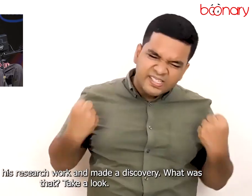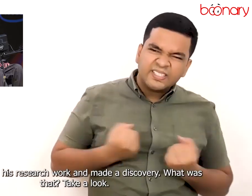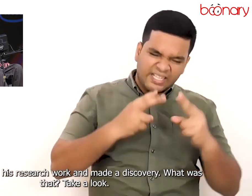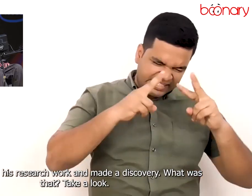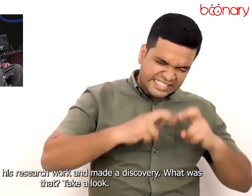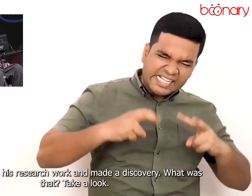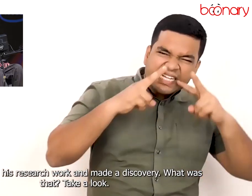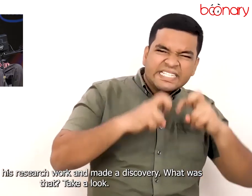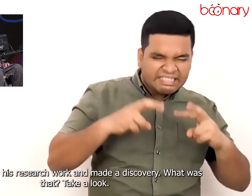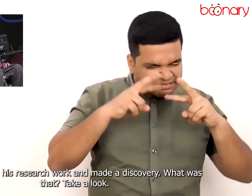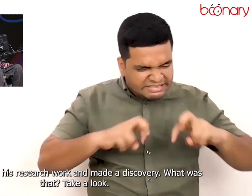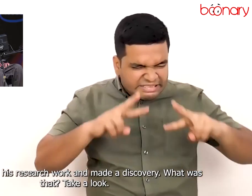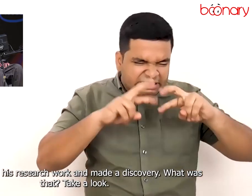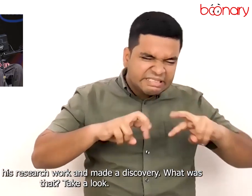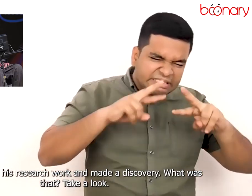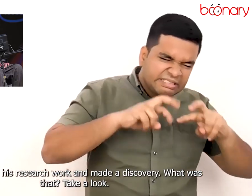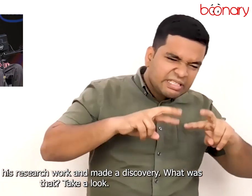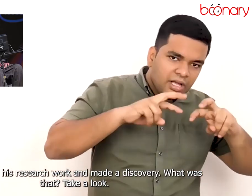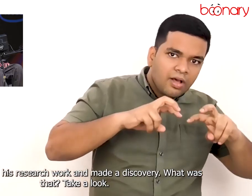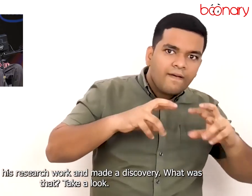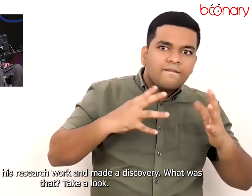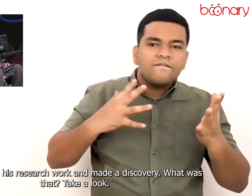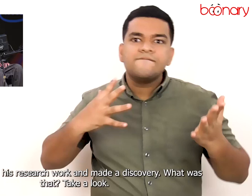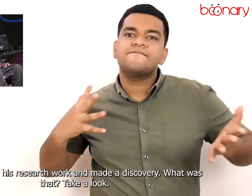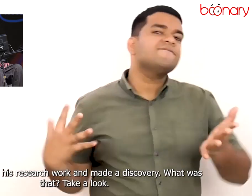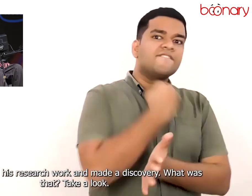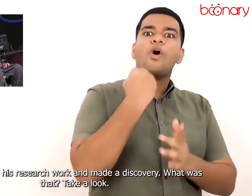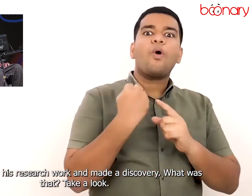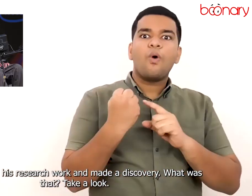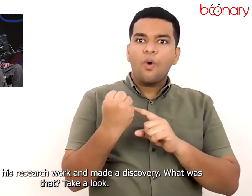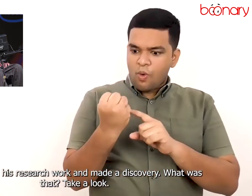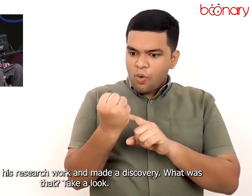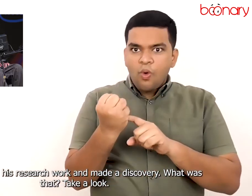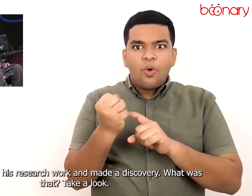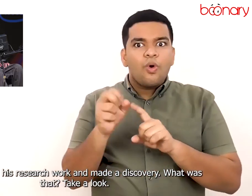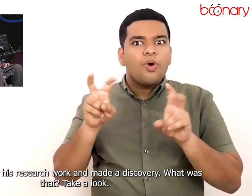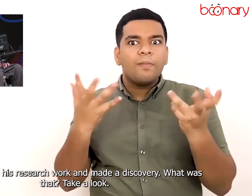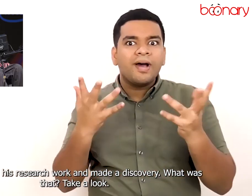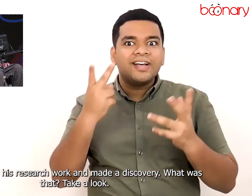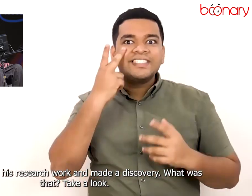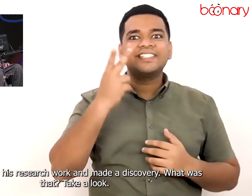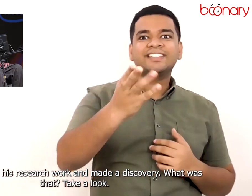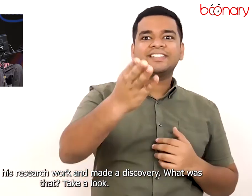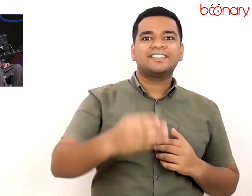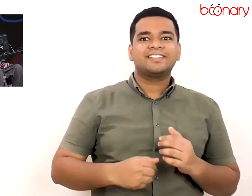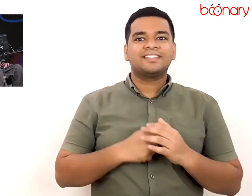work and made a discovery. What was that? Take a look.